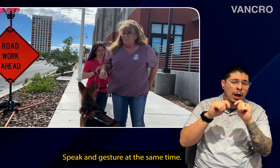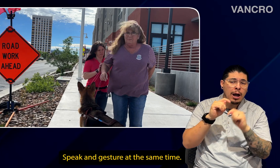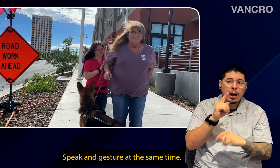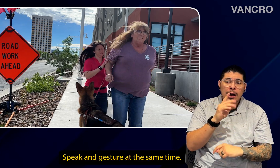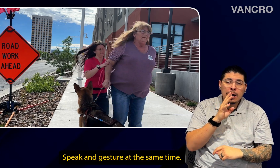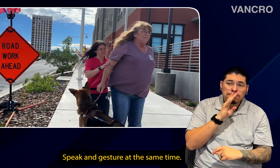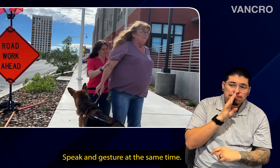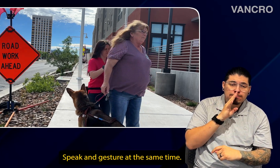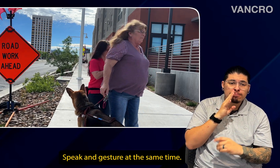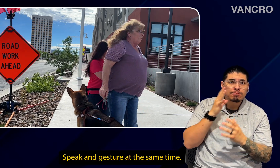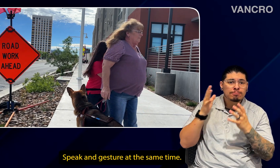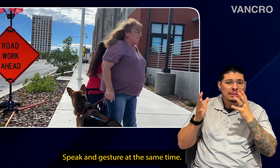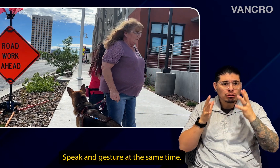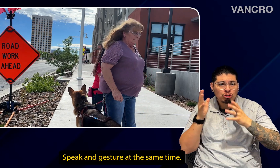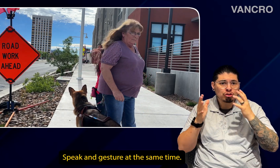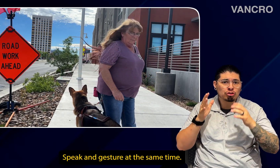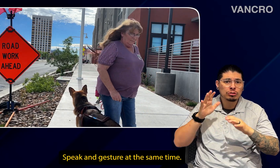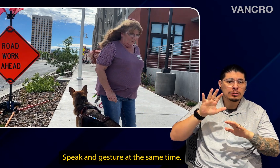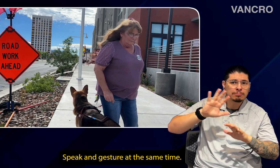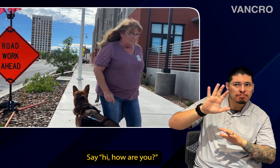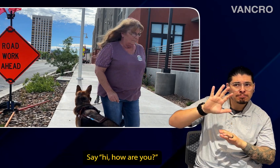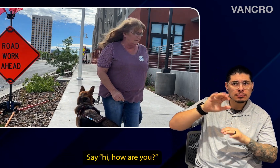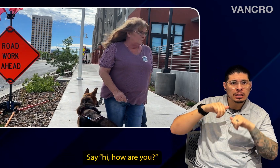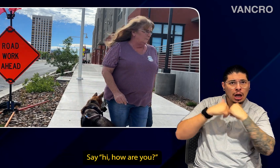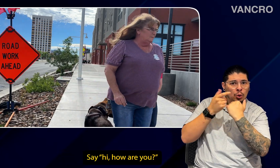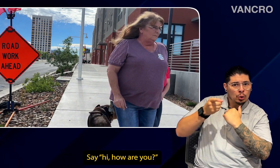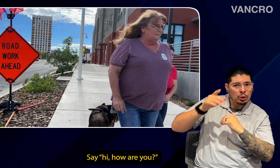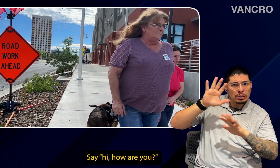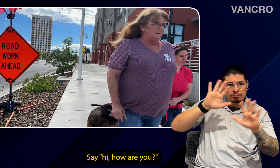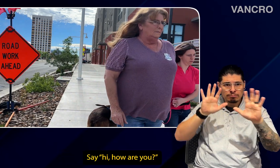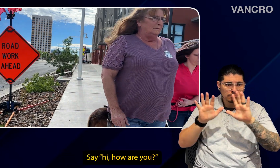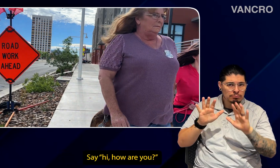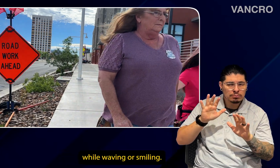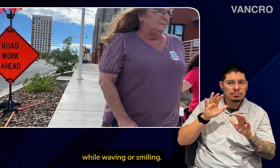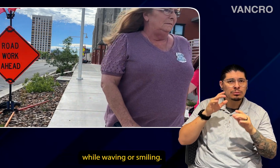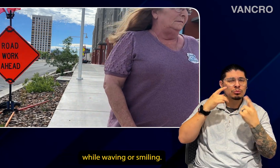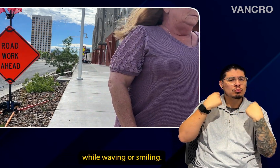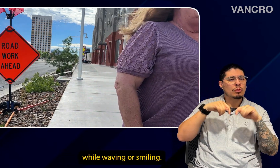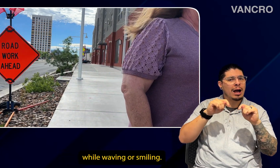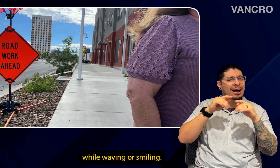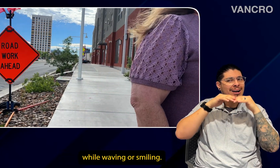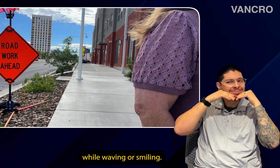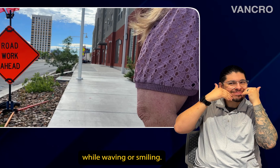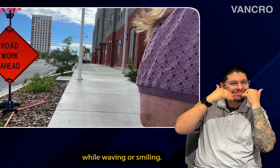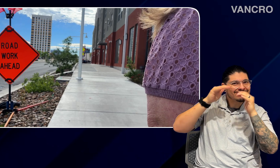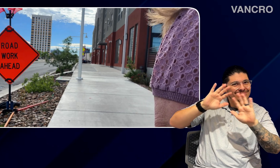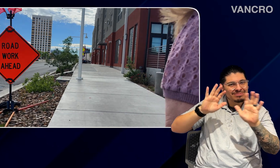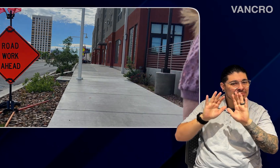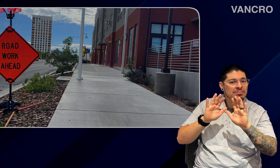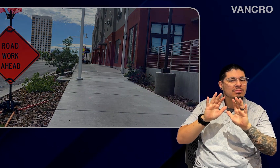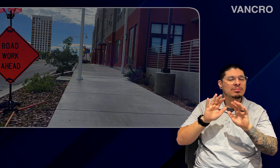Speak and gesture at the same time. Say, "Hi, how are you?" while waving or smiling.